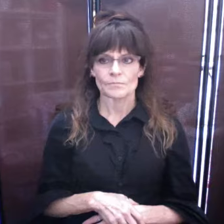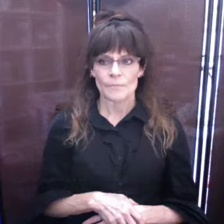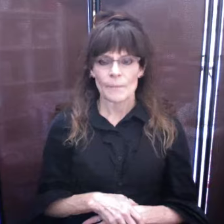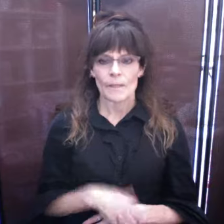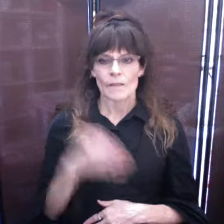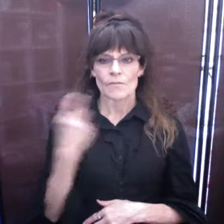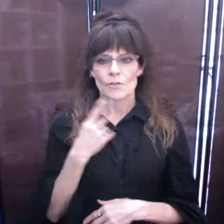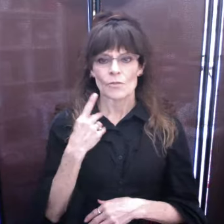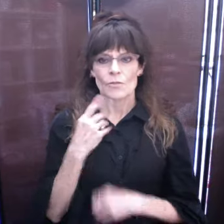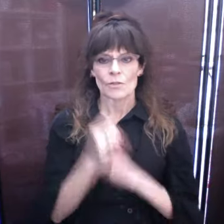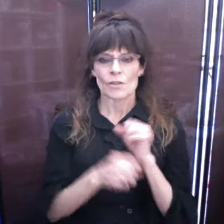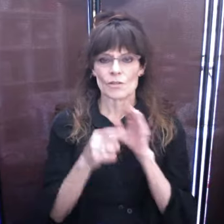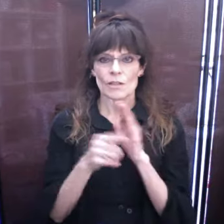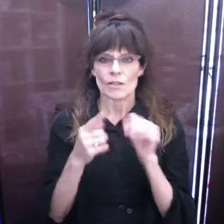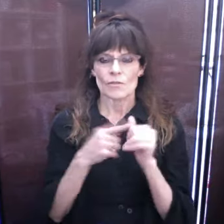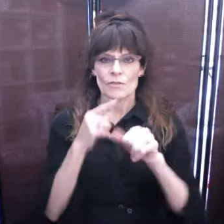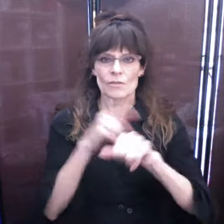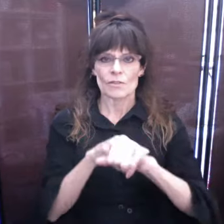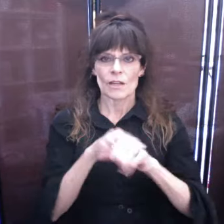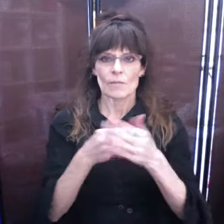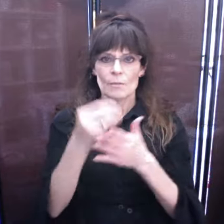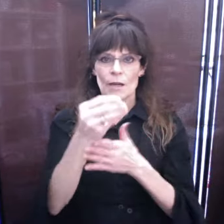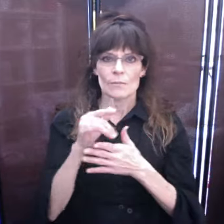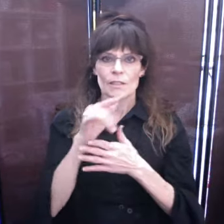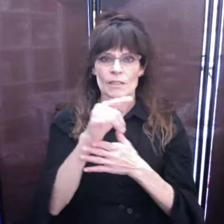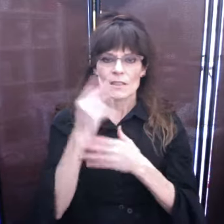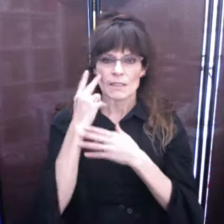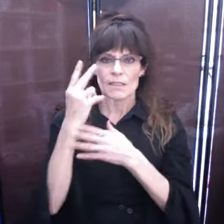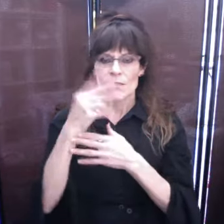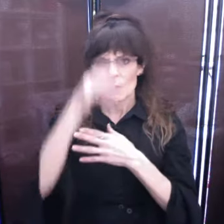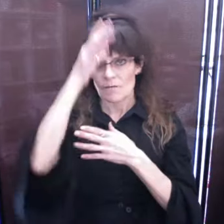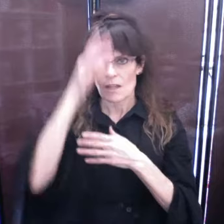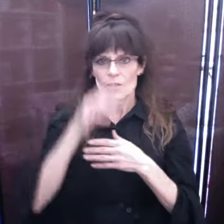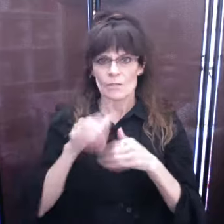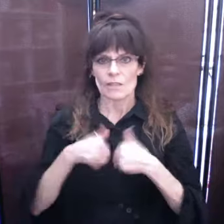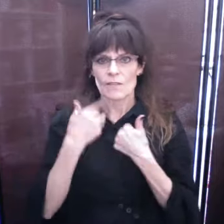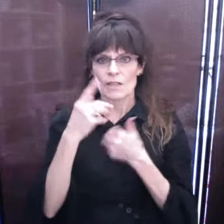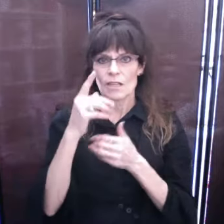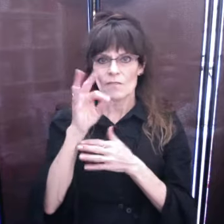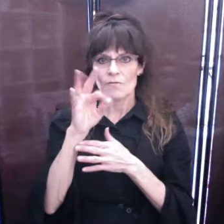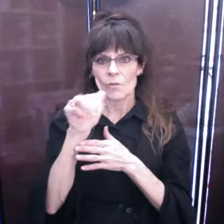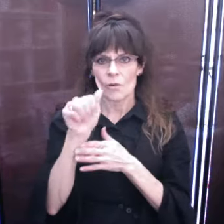later, for the first time, I bought a plane ticket to go see my father. He was in Tampa at the time. And